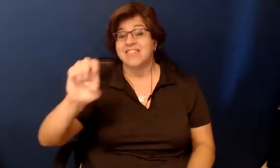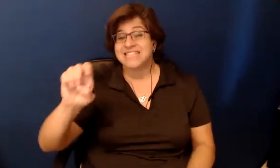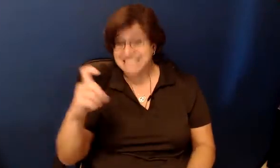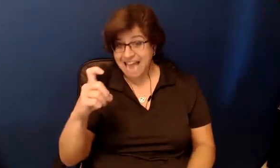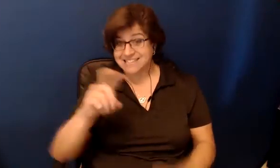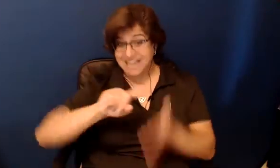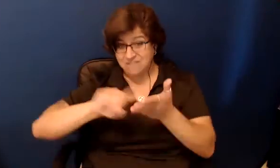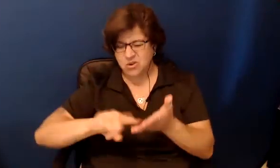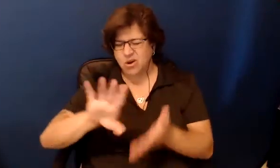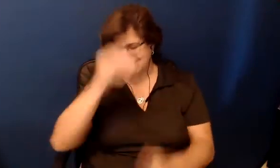inventory. Listen,